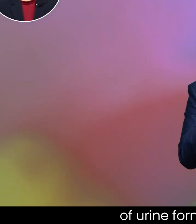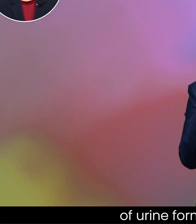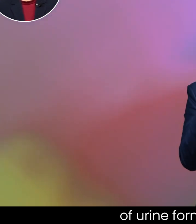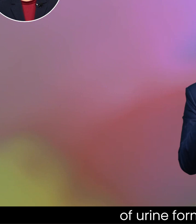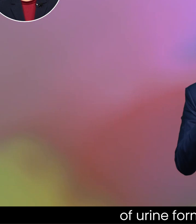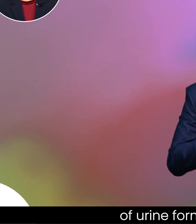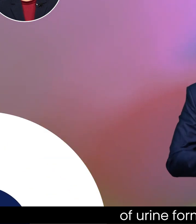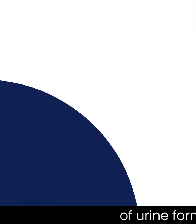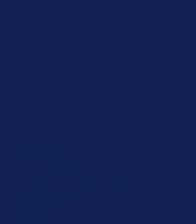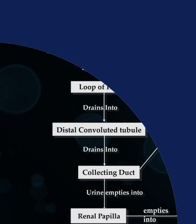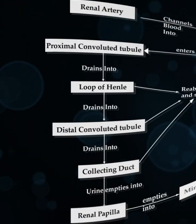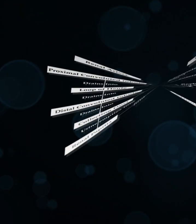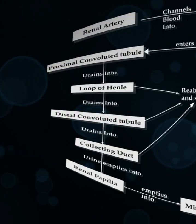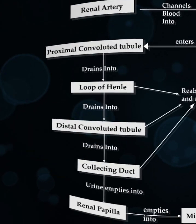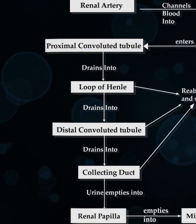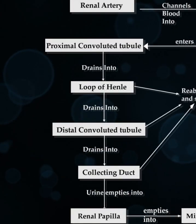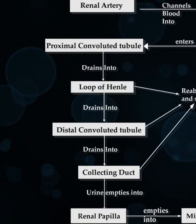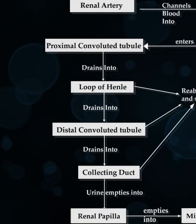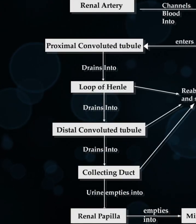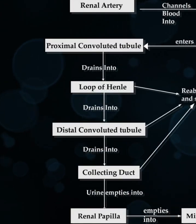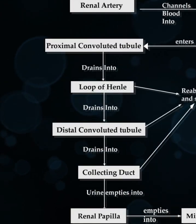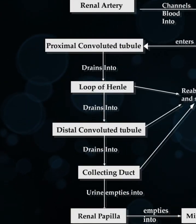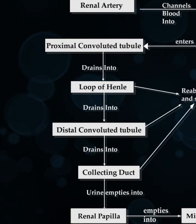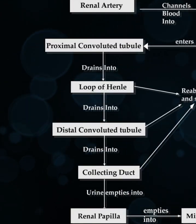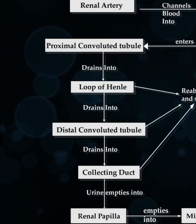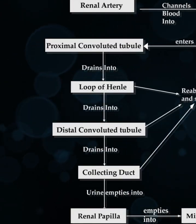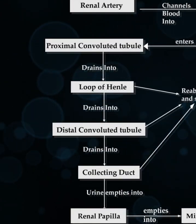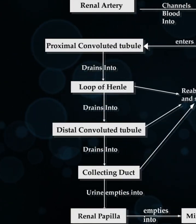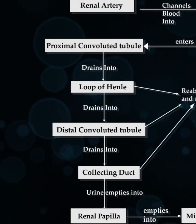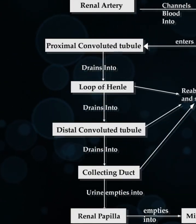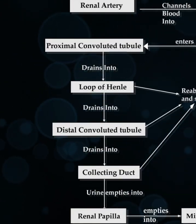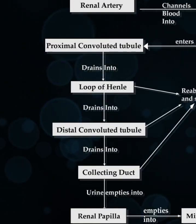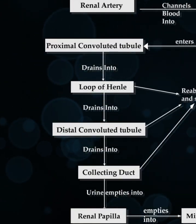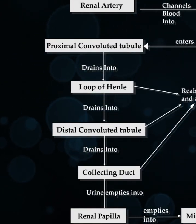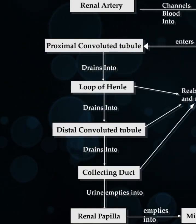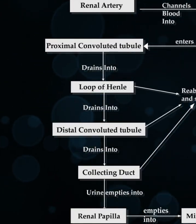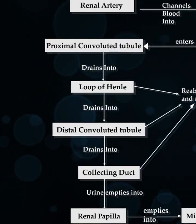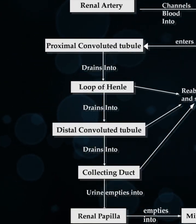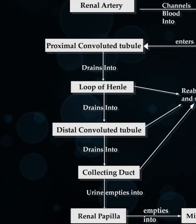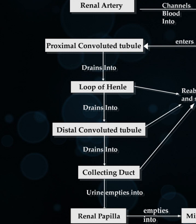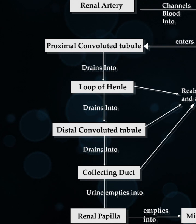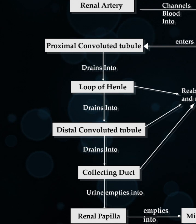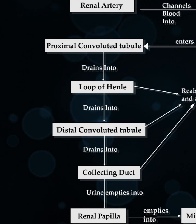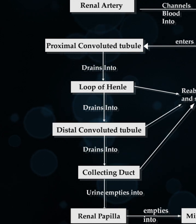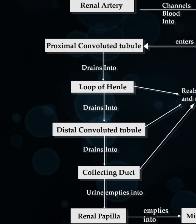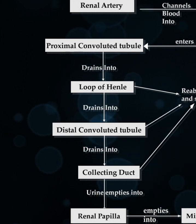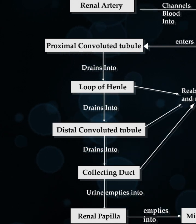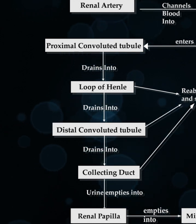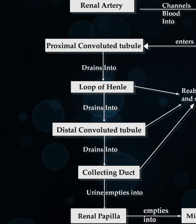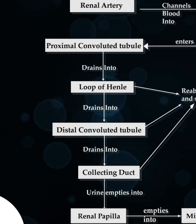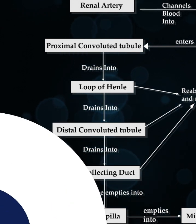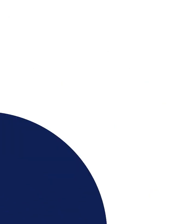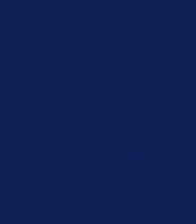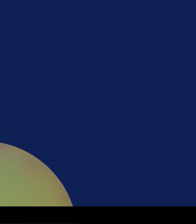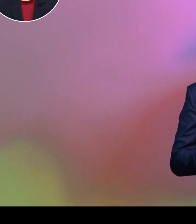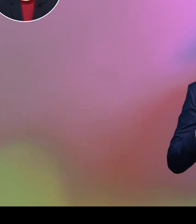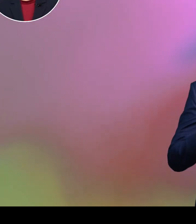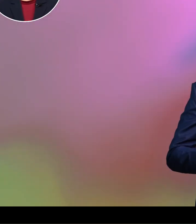or non-useful products from the body. In Latin, ex means out.